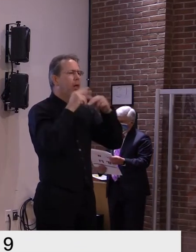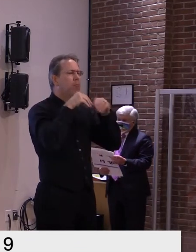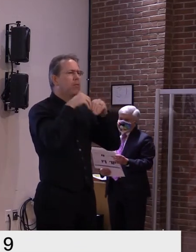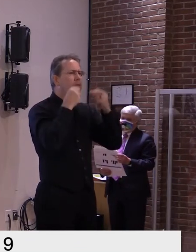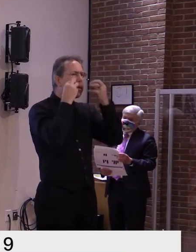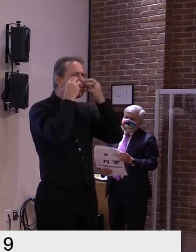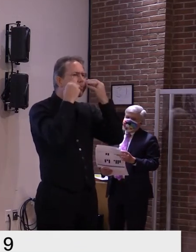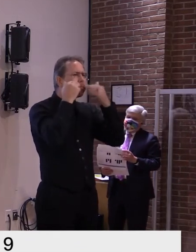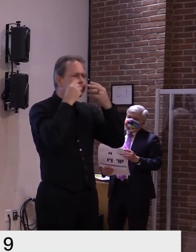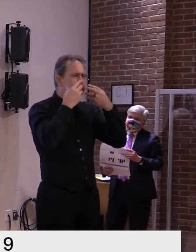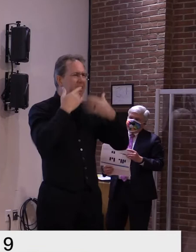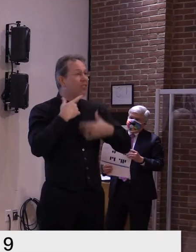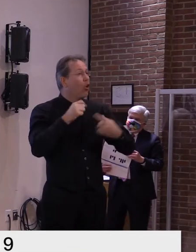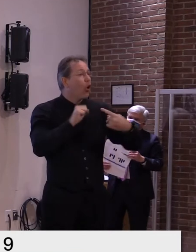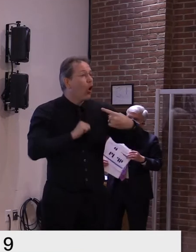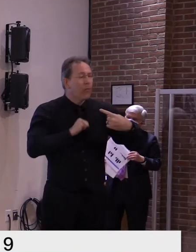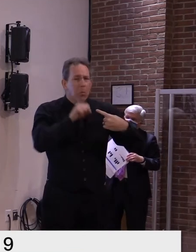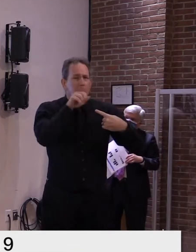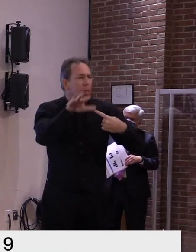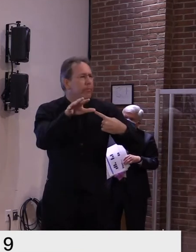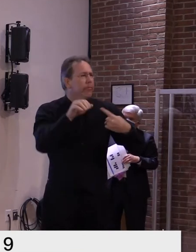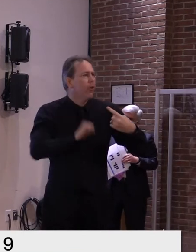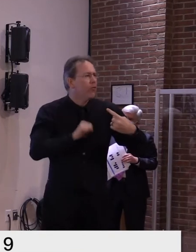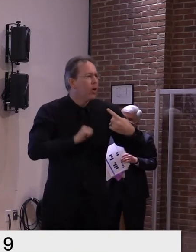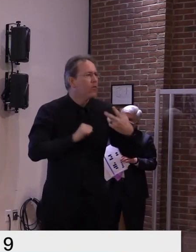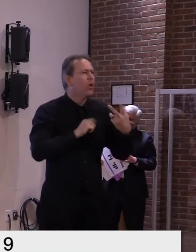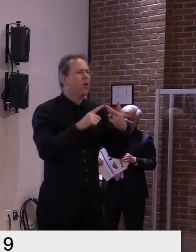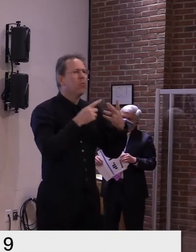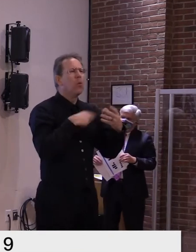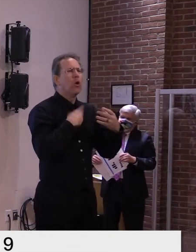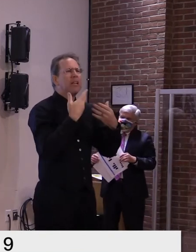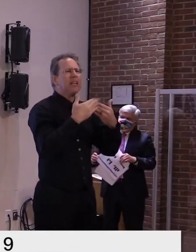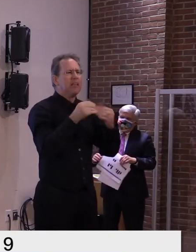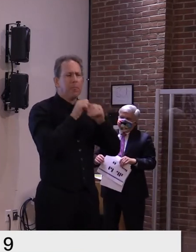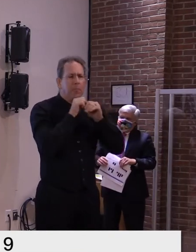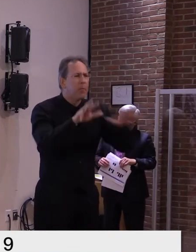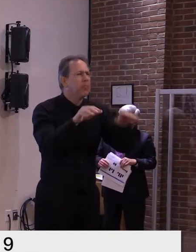they cough or when they yell at you or what have you.